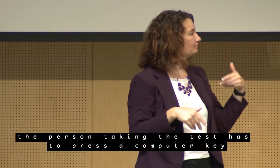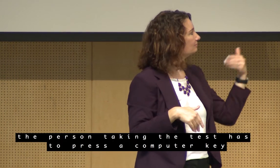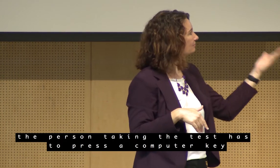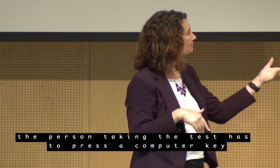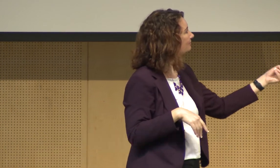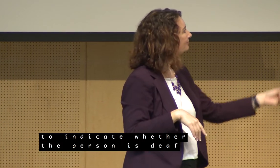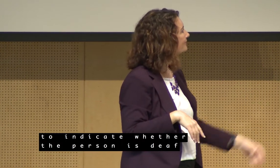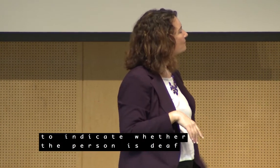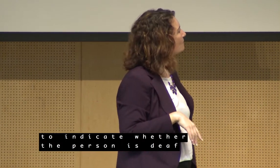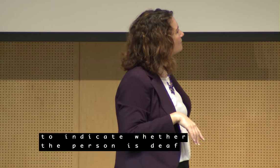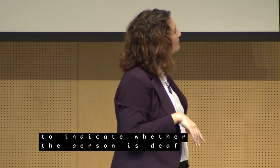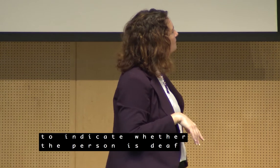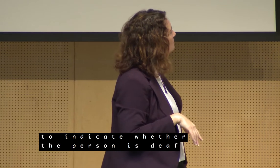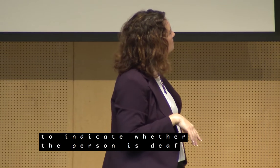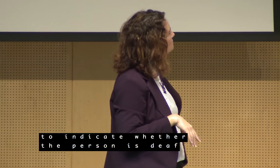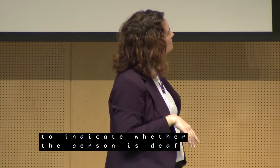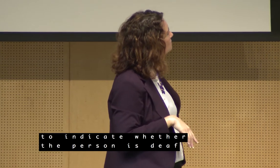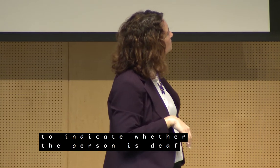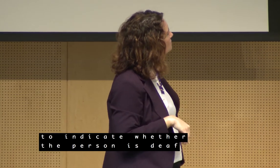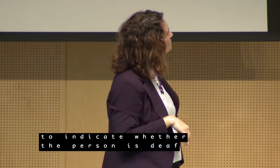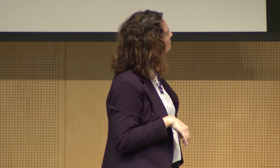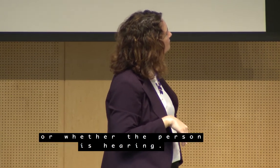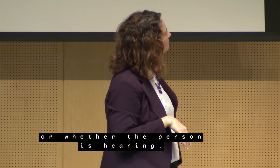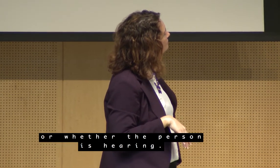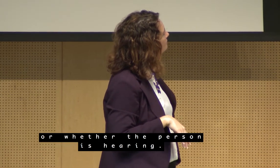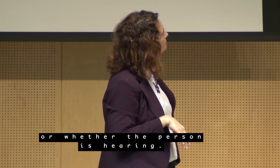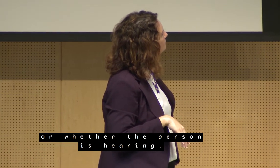key to indicate whether the person is deaf or whether the person is hearing.